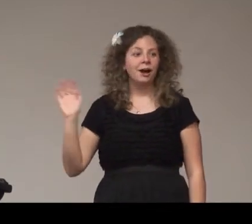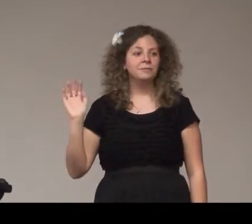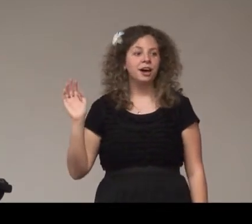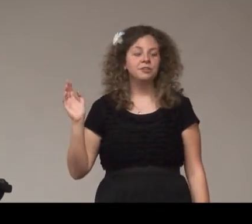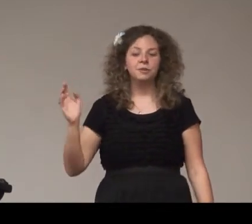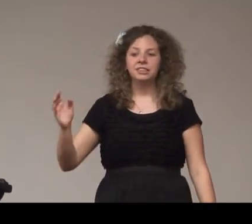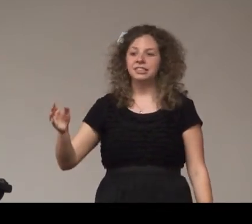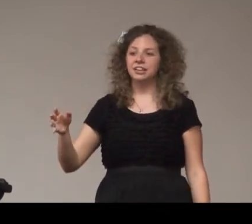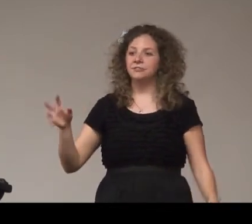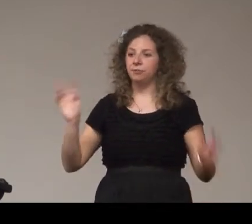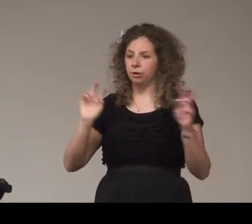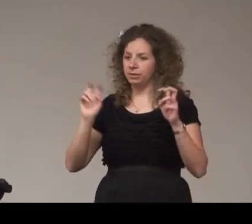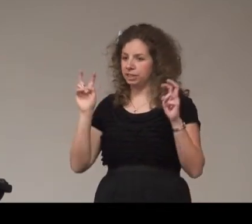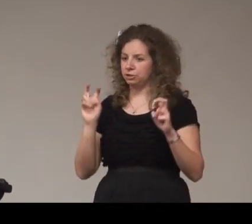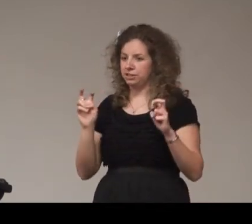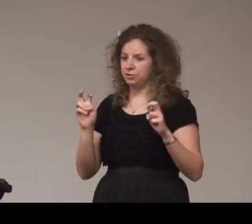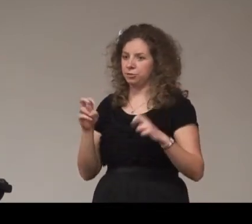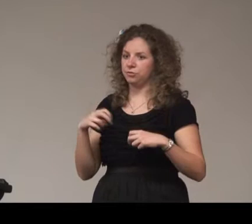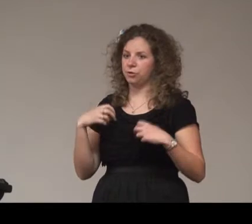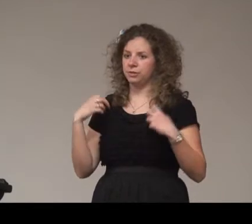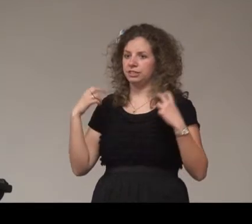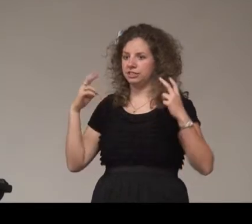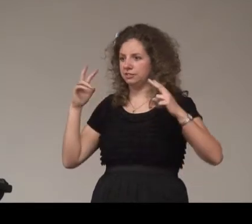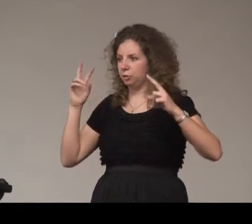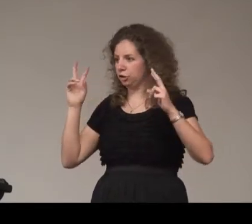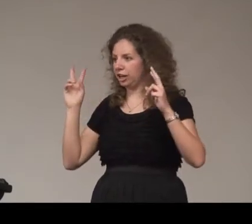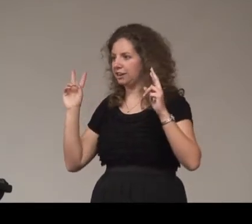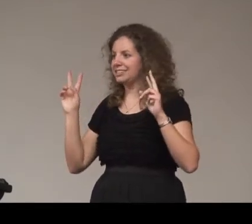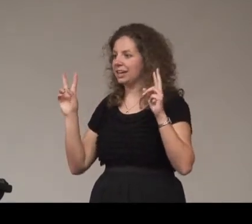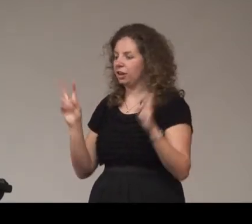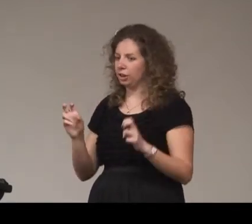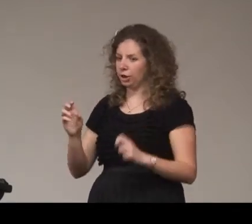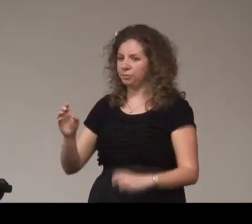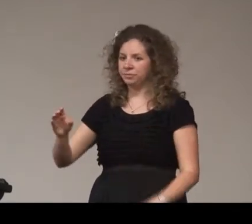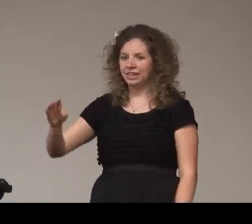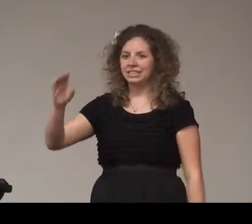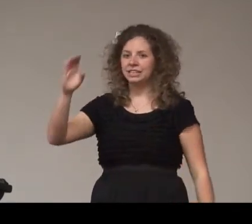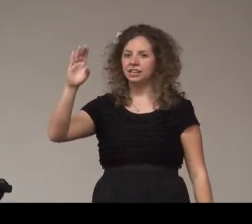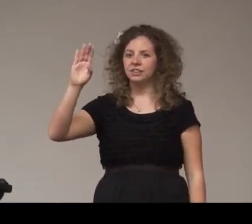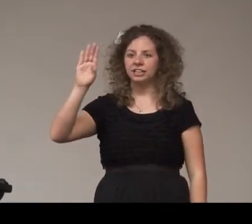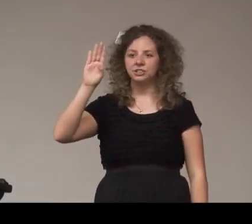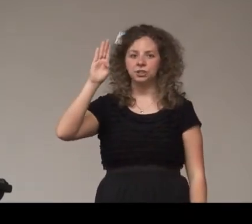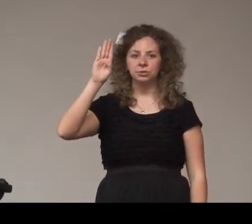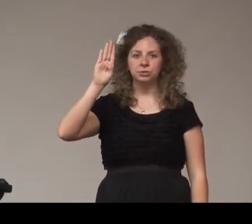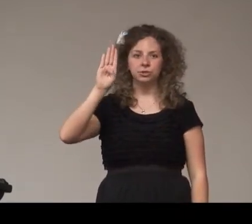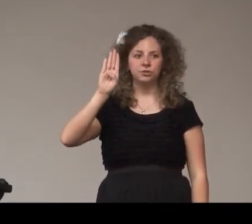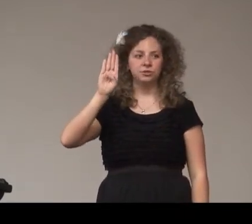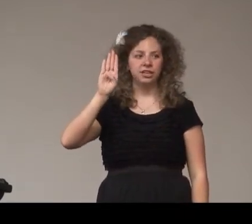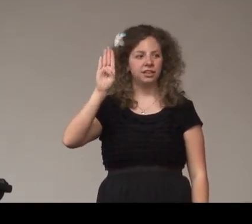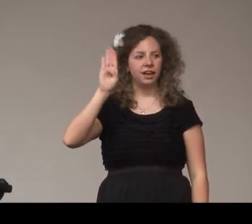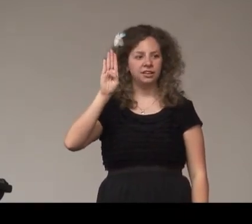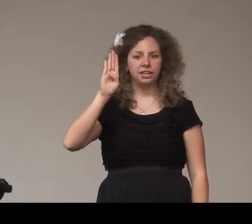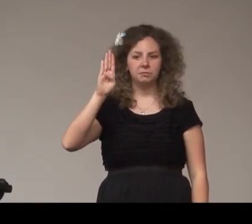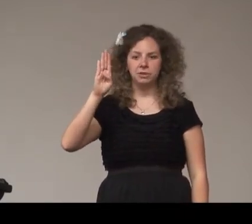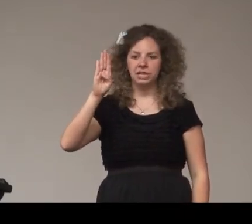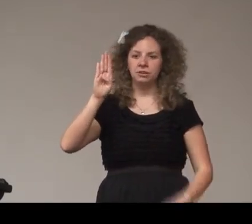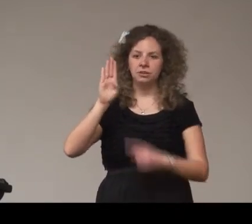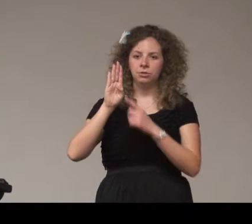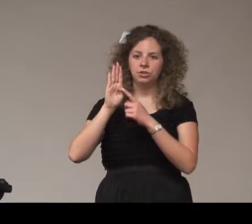The other way that they formally do it, if you were formally to learn how to say hello, is kind of like a salute. So if you take kind of like a V with your